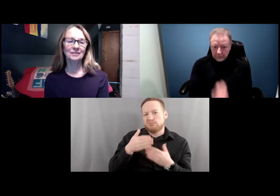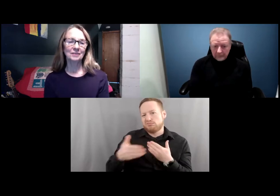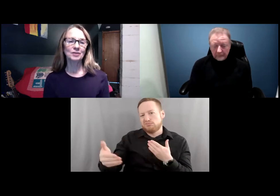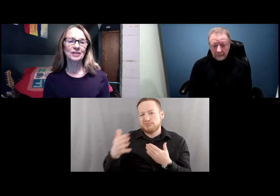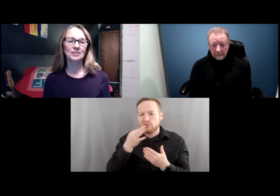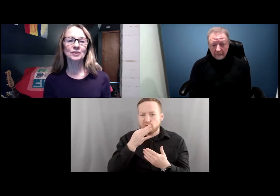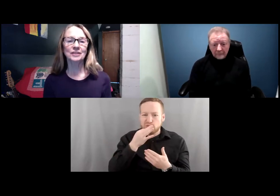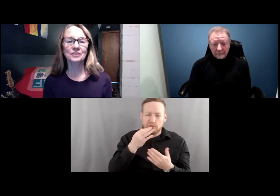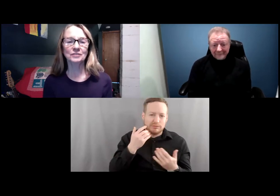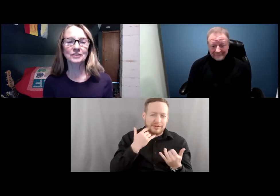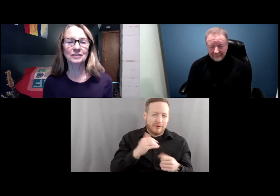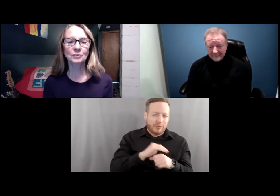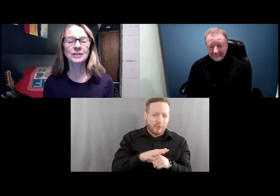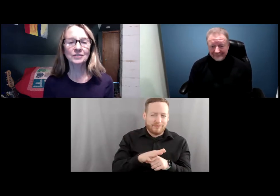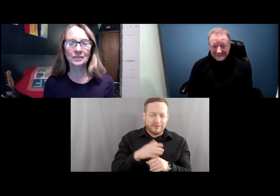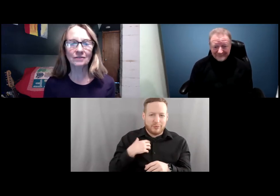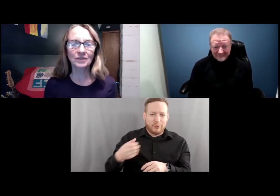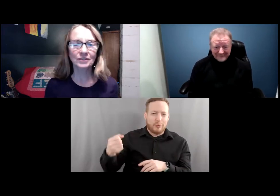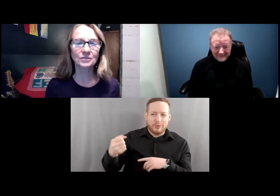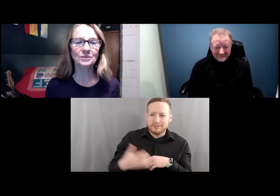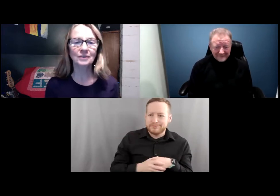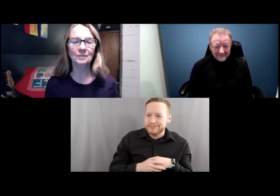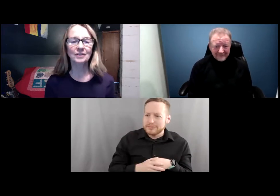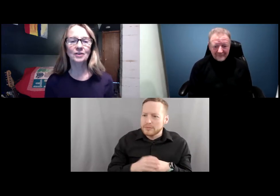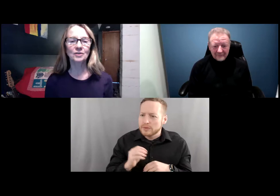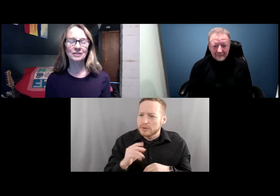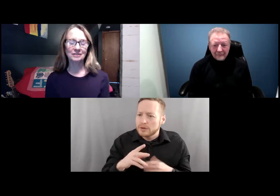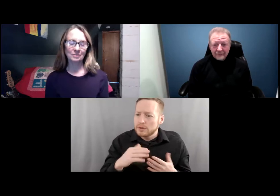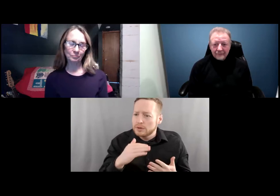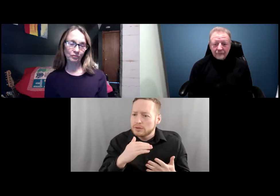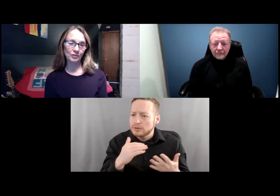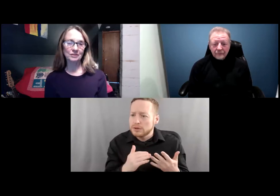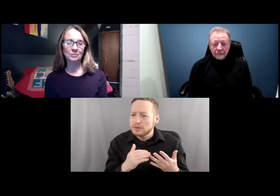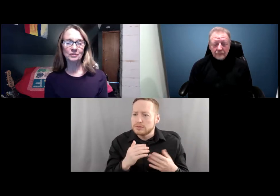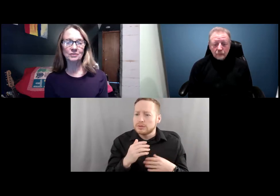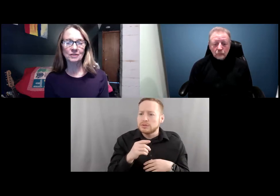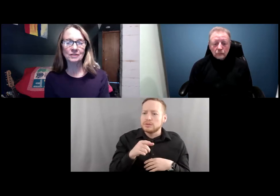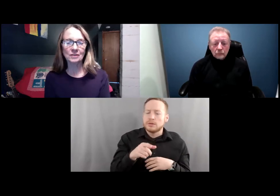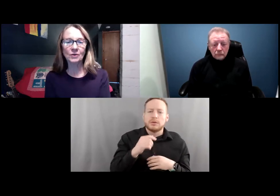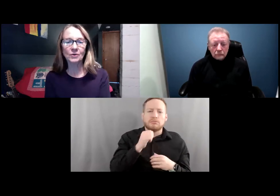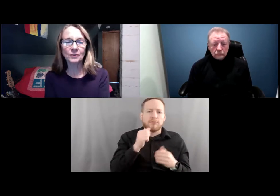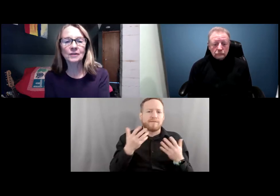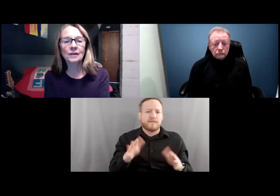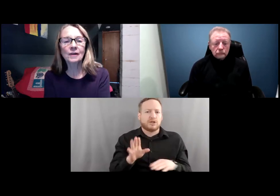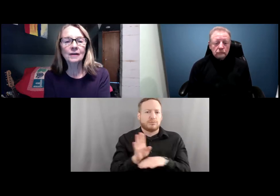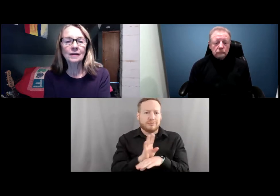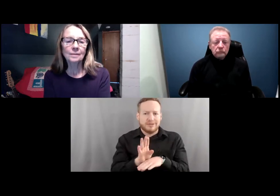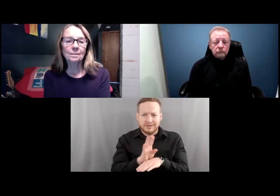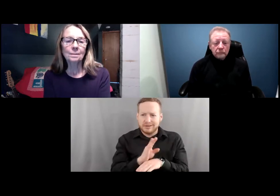community communication relay services. We'll get to that very soon. I mean, COVID has forced us to put certain things on hold.